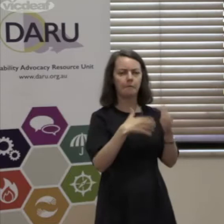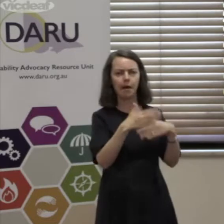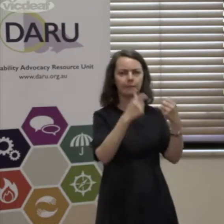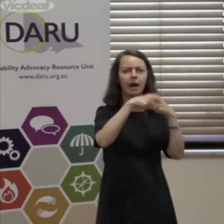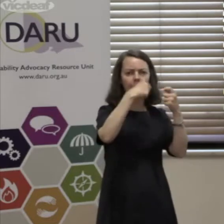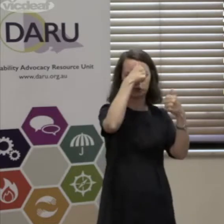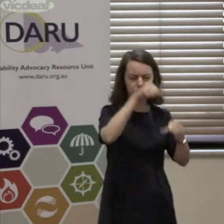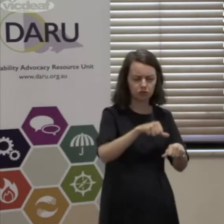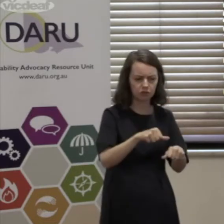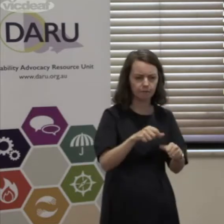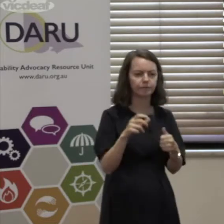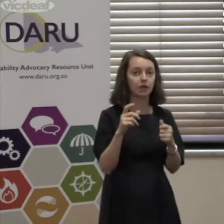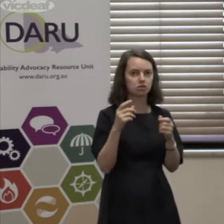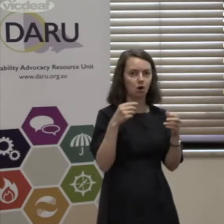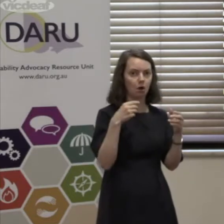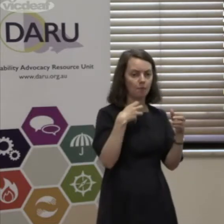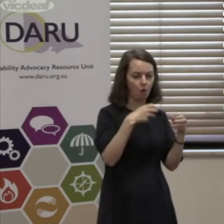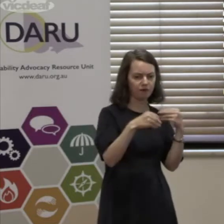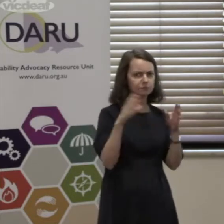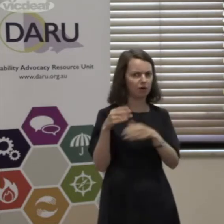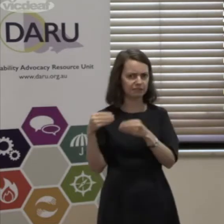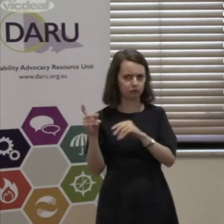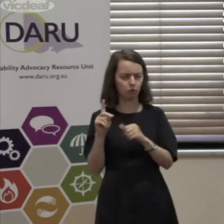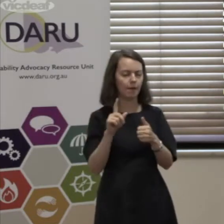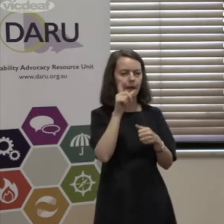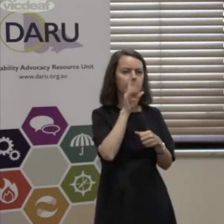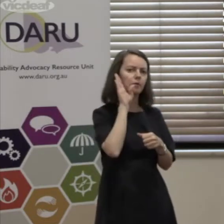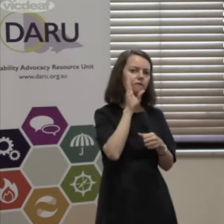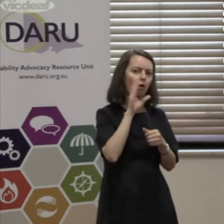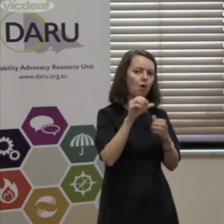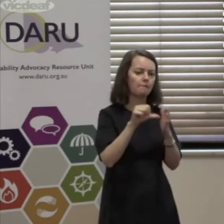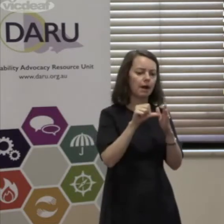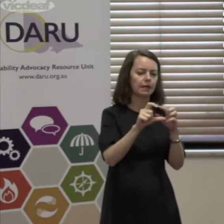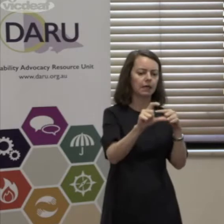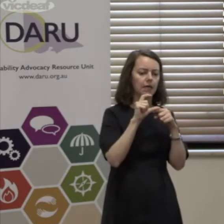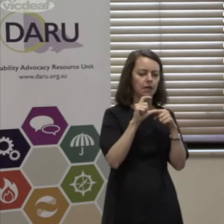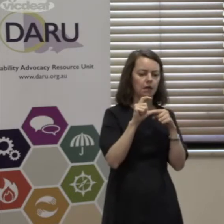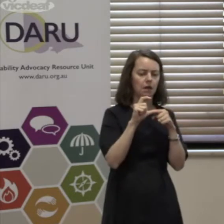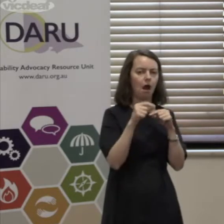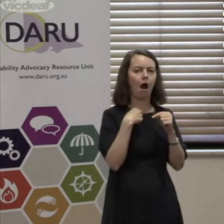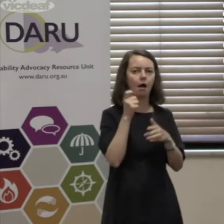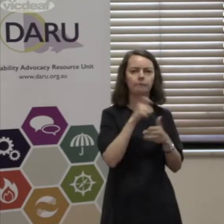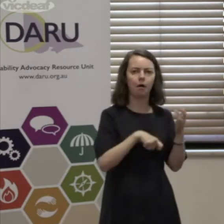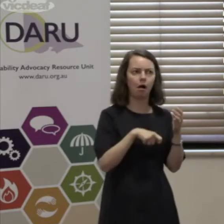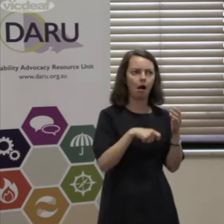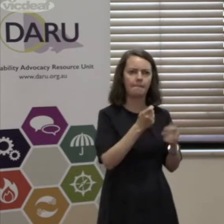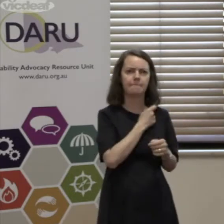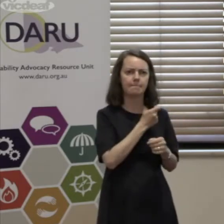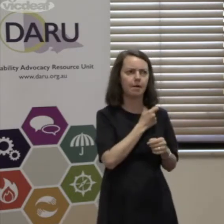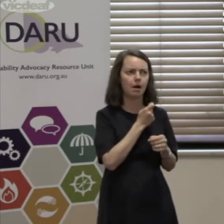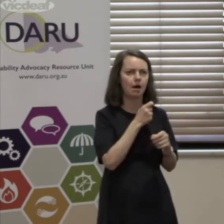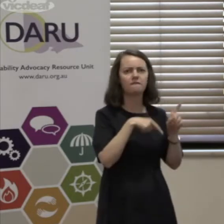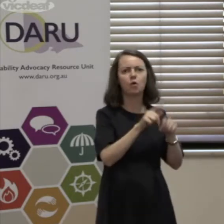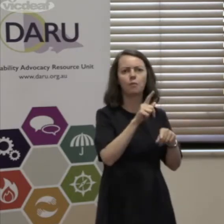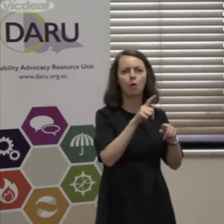there might be less flexibility. So, for example, people might have been using their self-funded packages to buy memberships for a